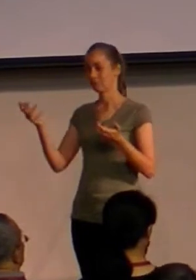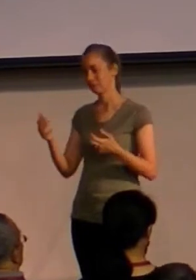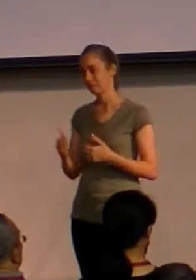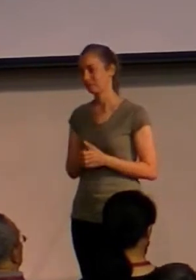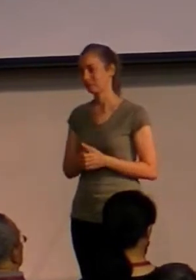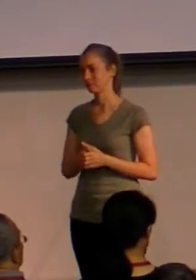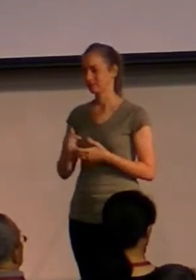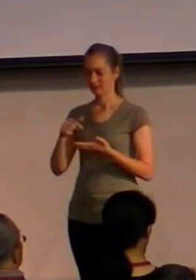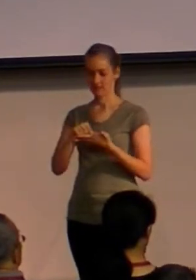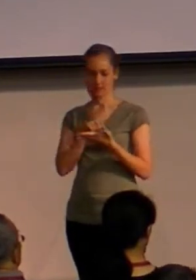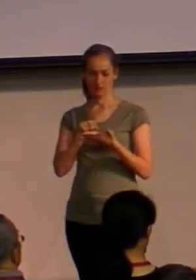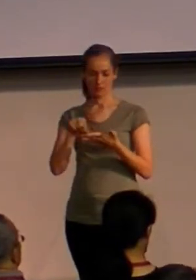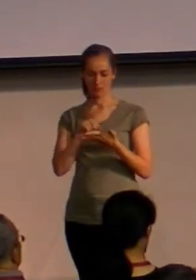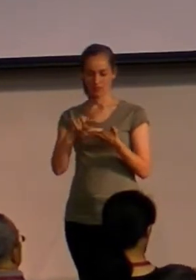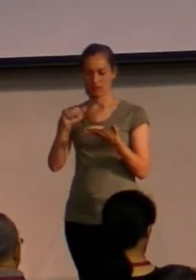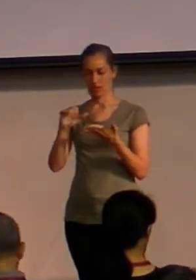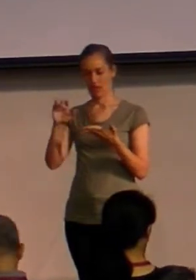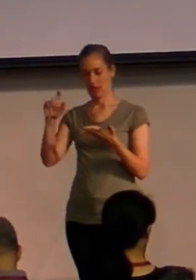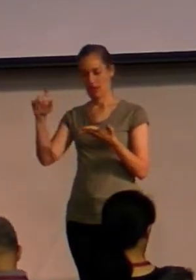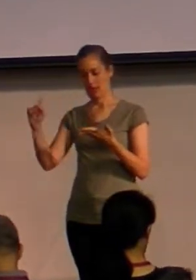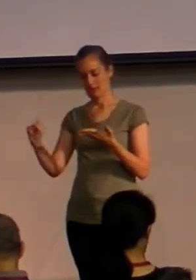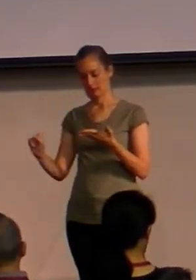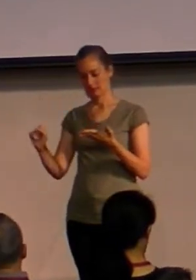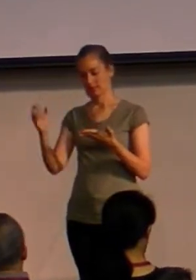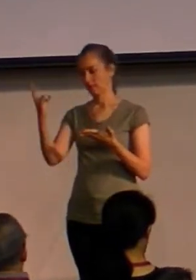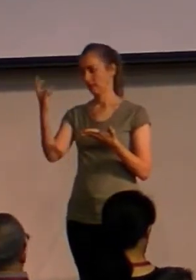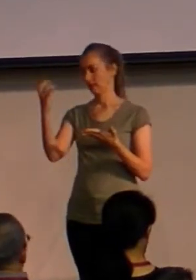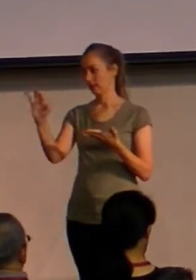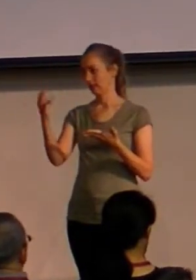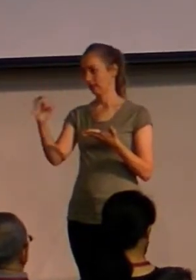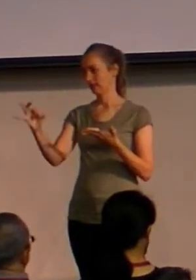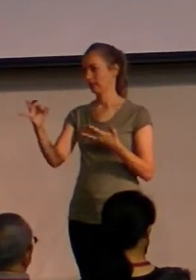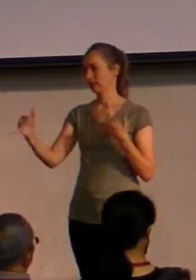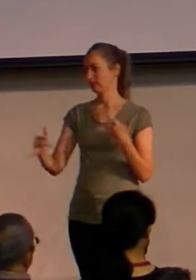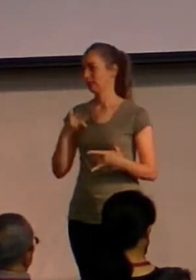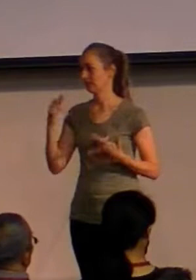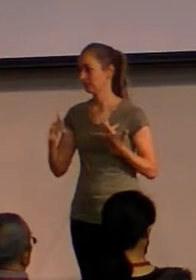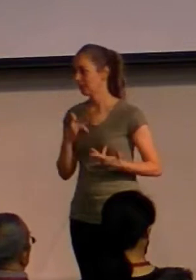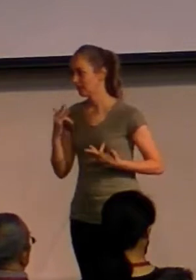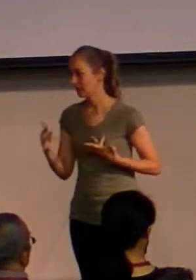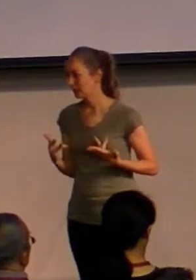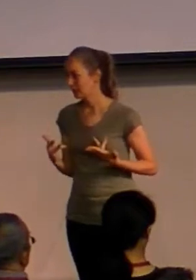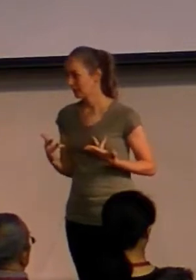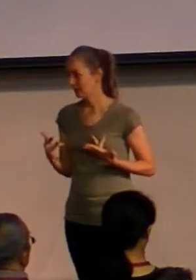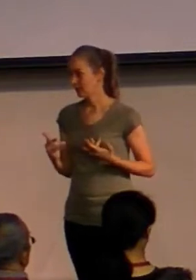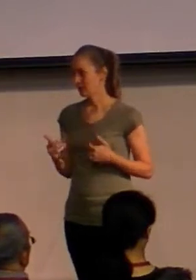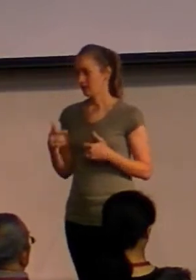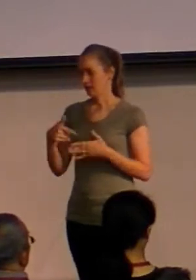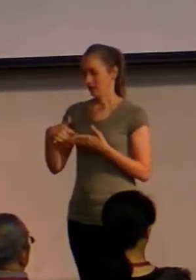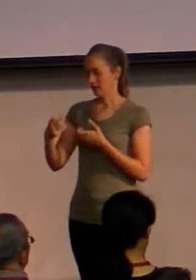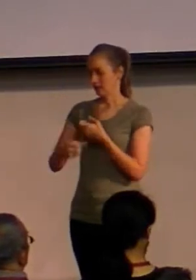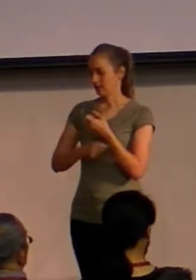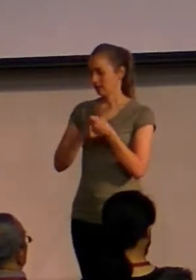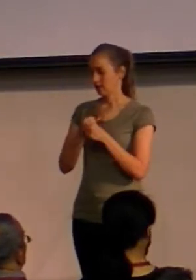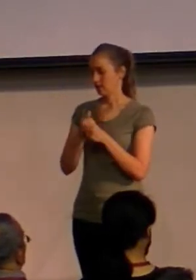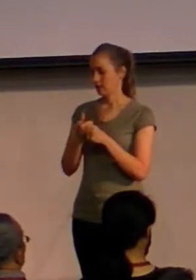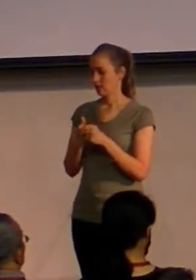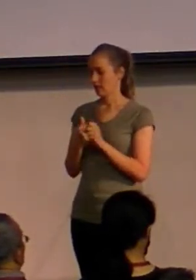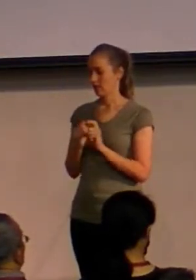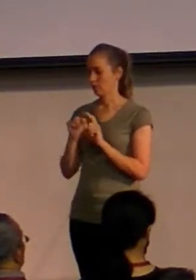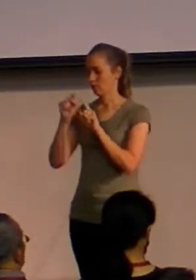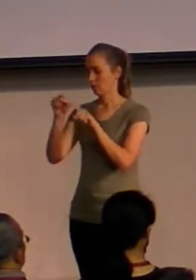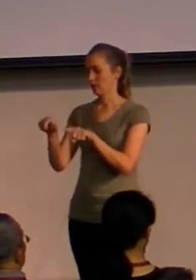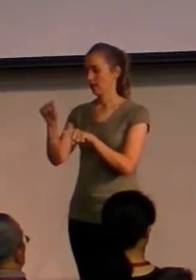this verse in Acts 19 was so exciting to me as I participated this year in the Asia